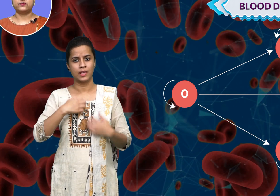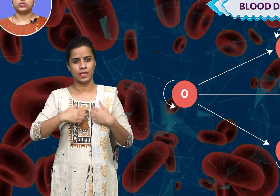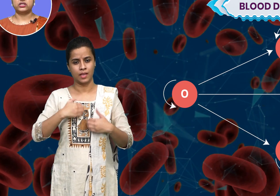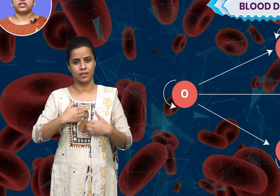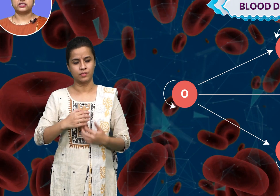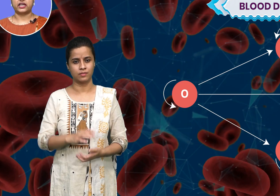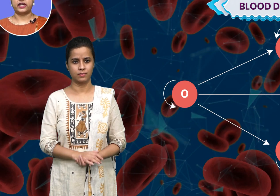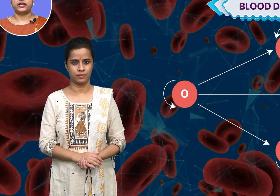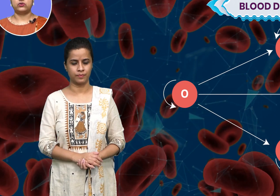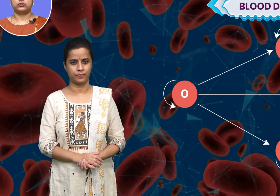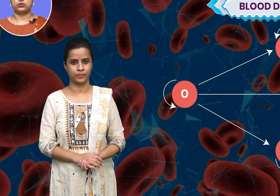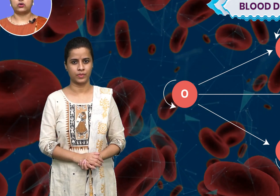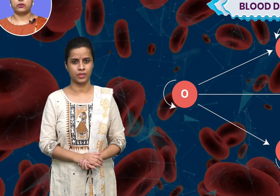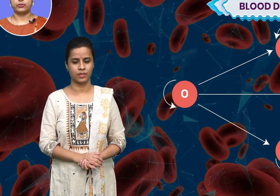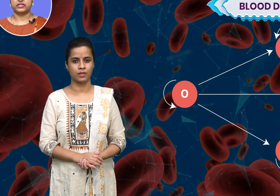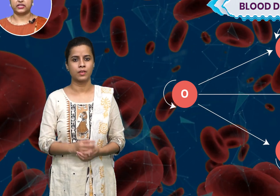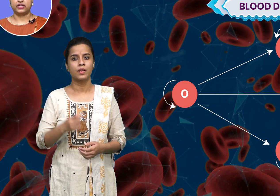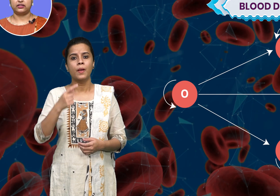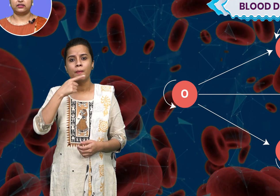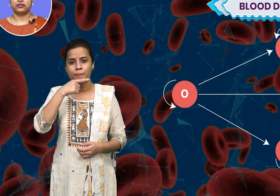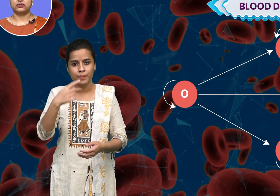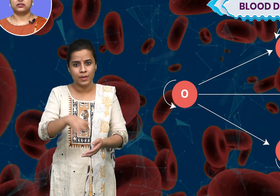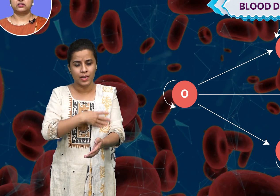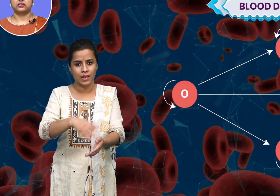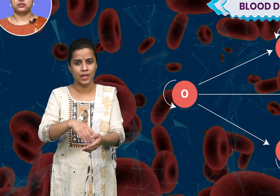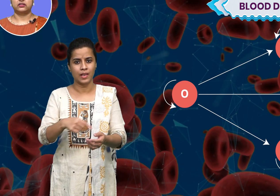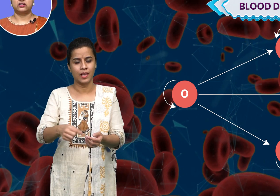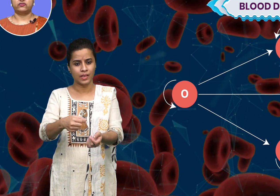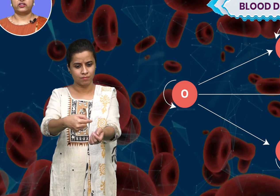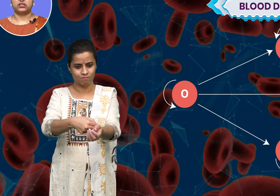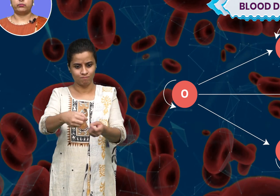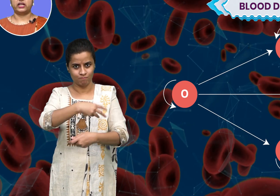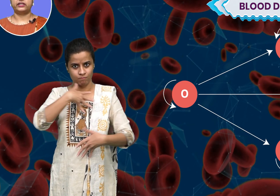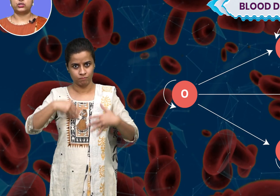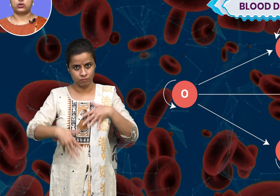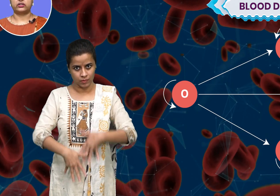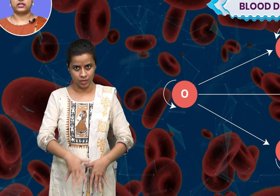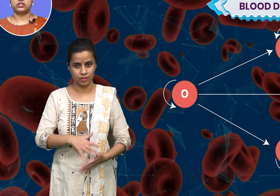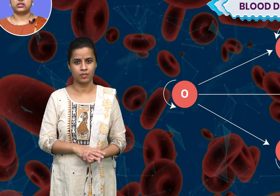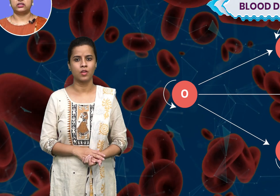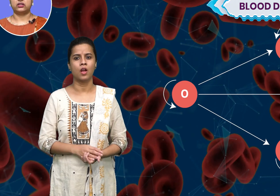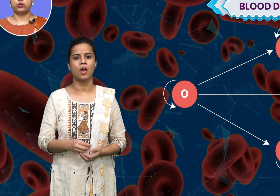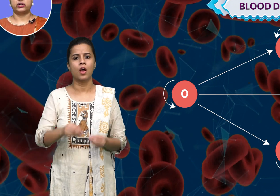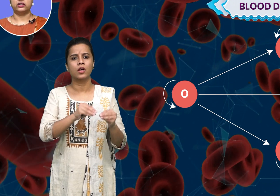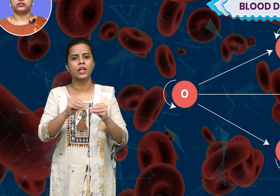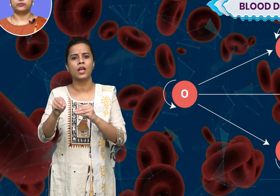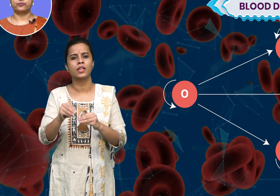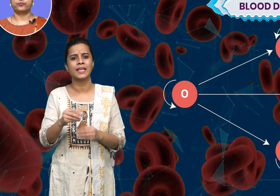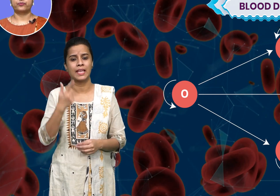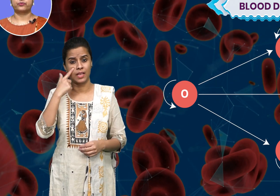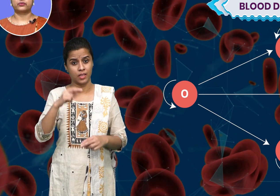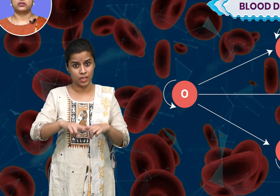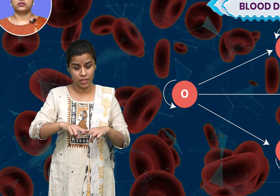Blood transfusion is carried out to compensate for the blood shortage in the body.